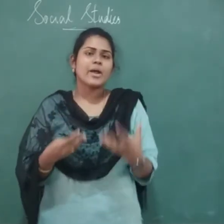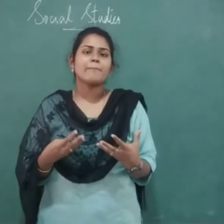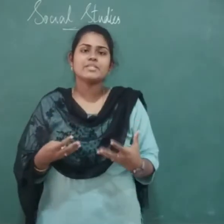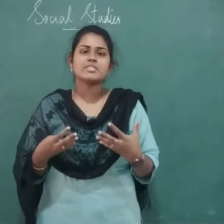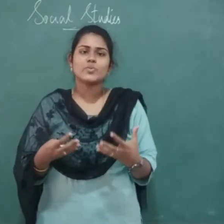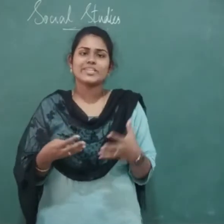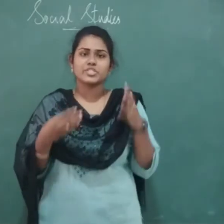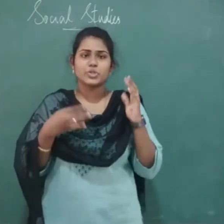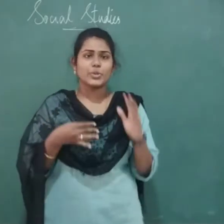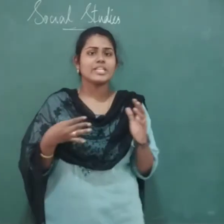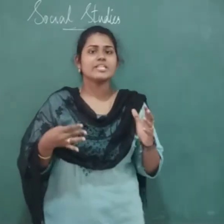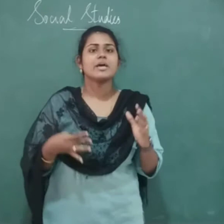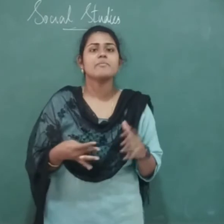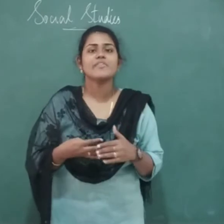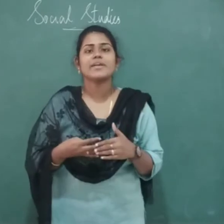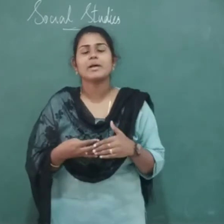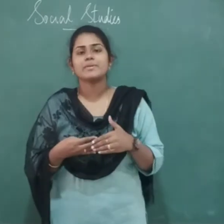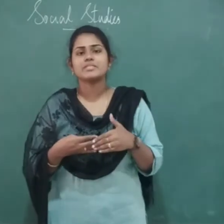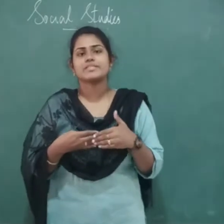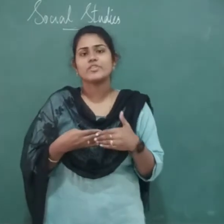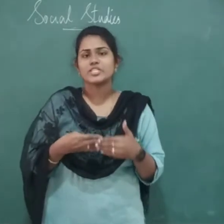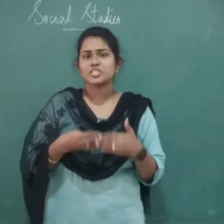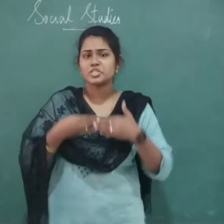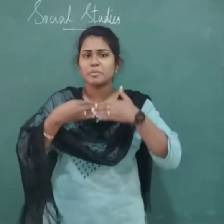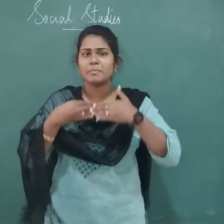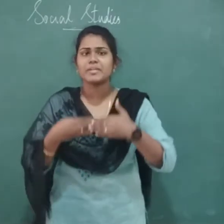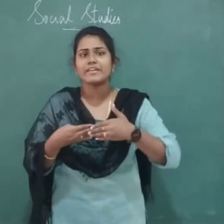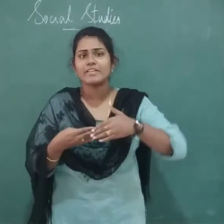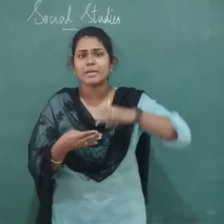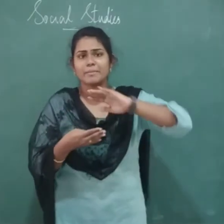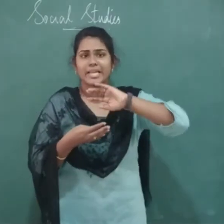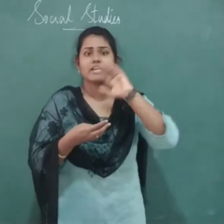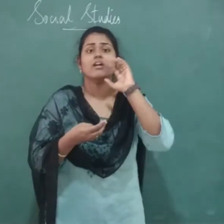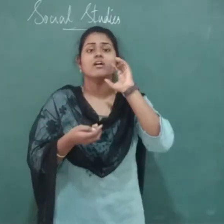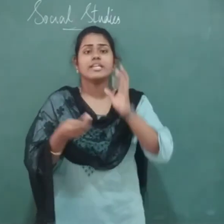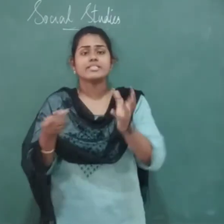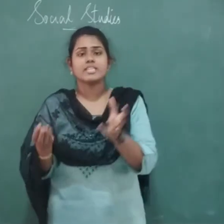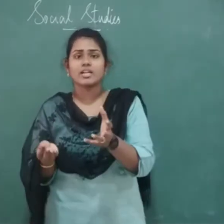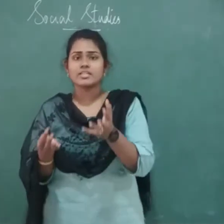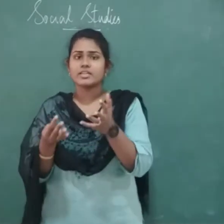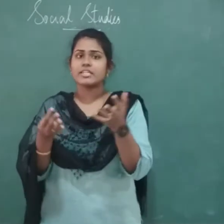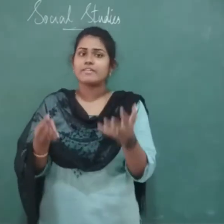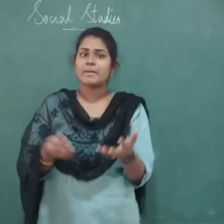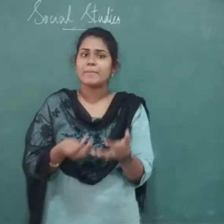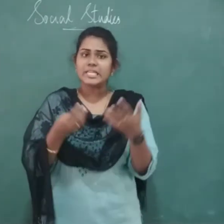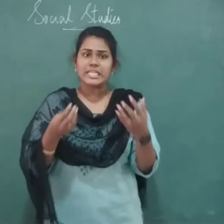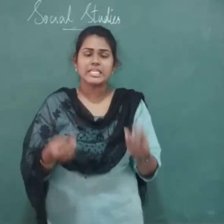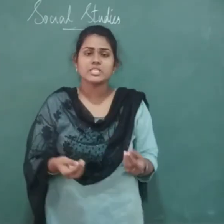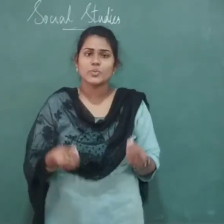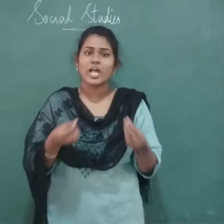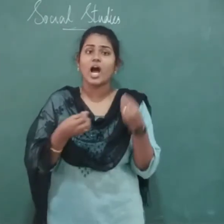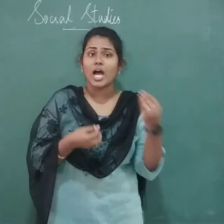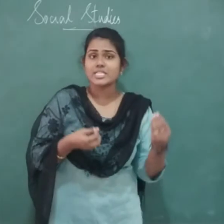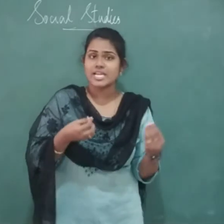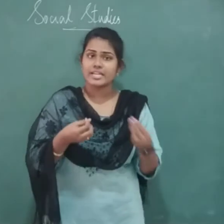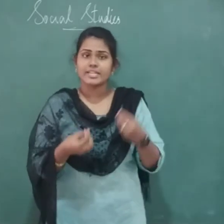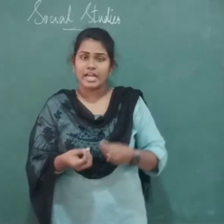Harappan civilization, during the time of Harappan civilization, people developed like they started developing things with art and craft,